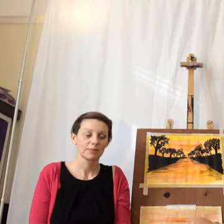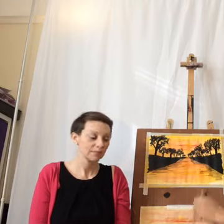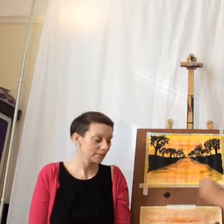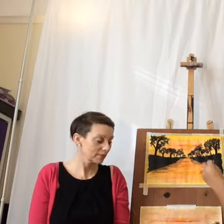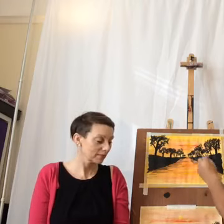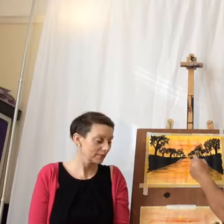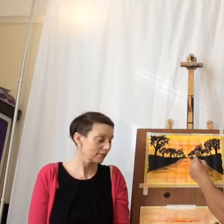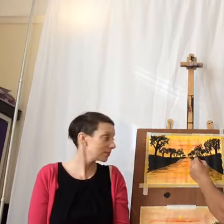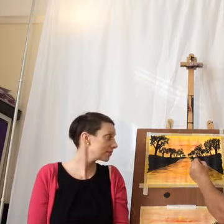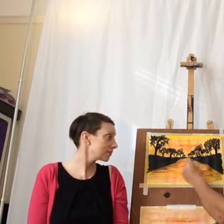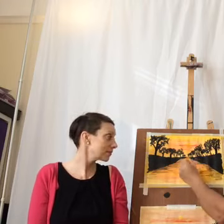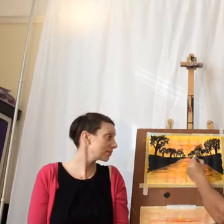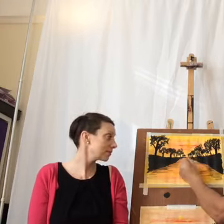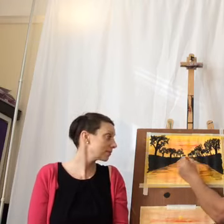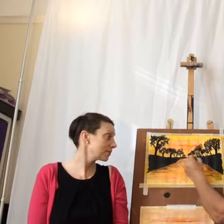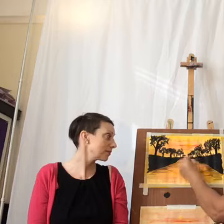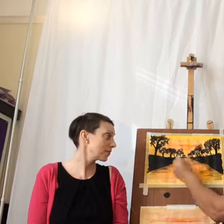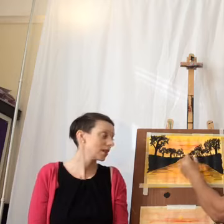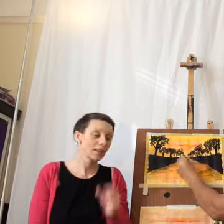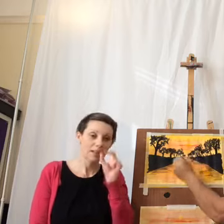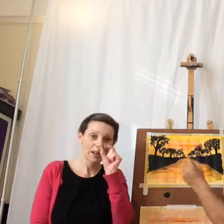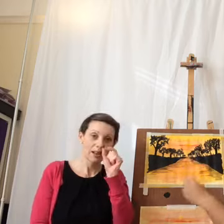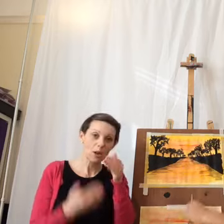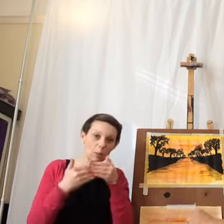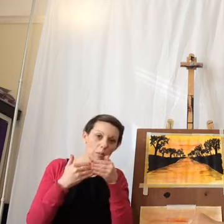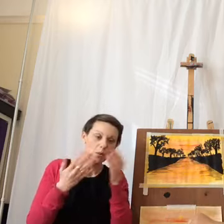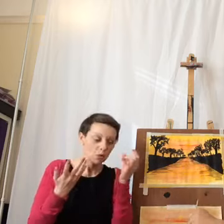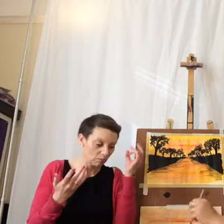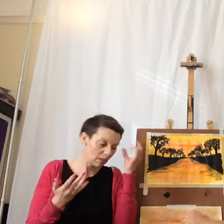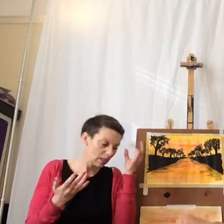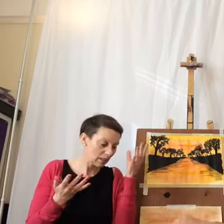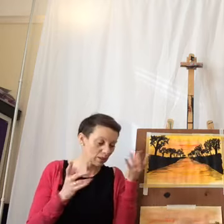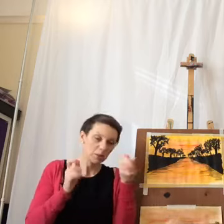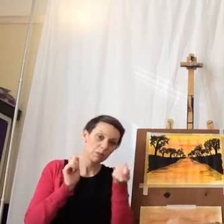Put a bit of, I don't quite like that.